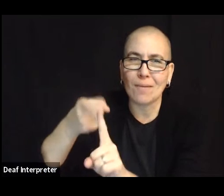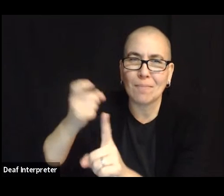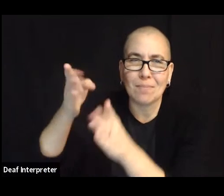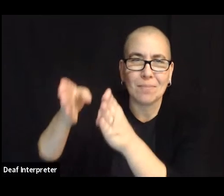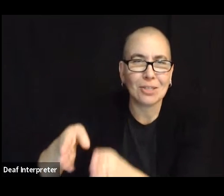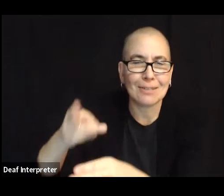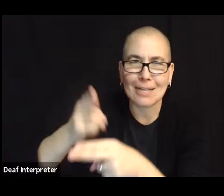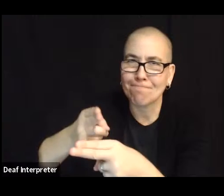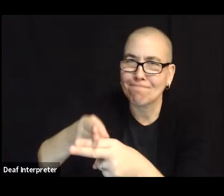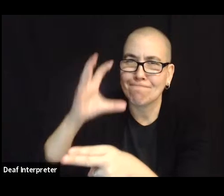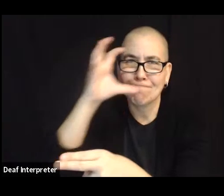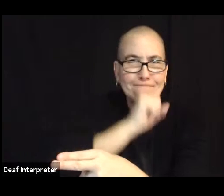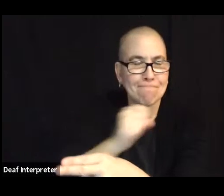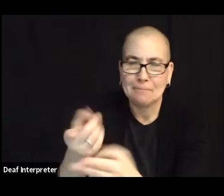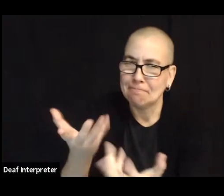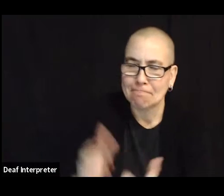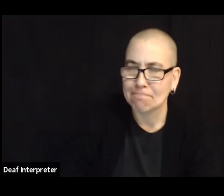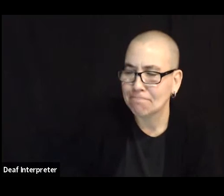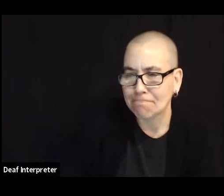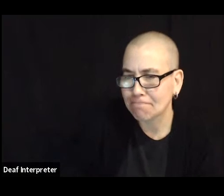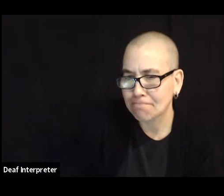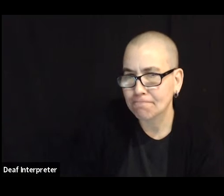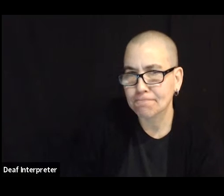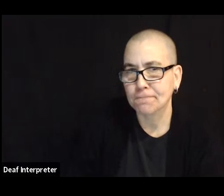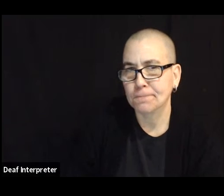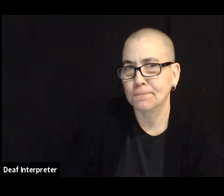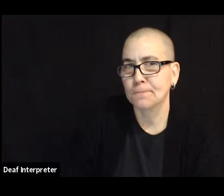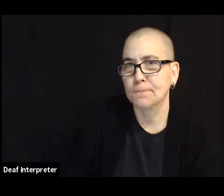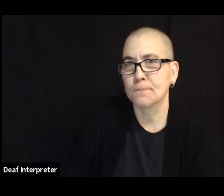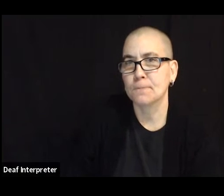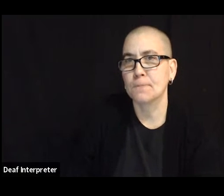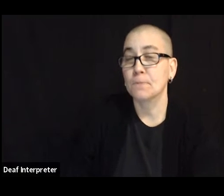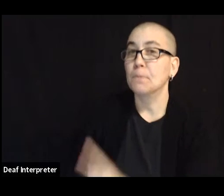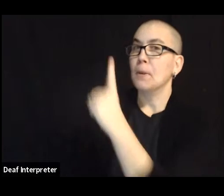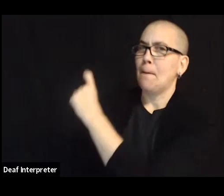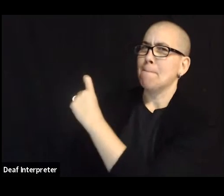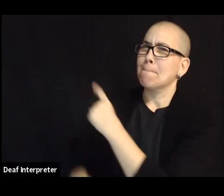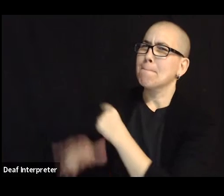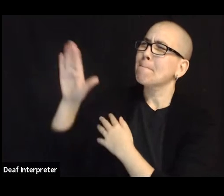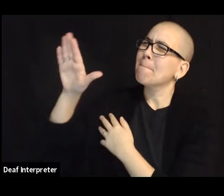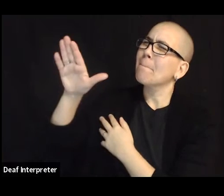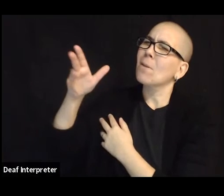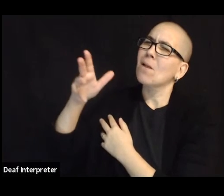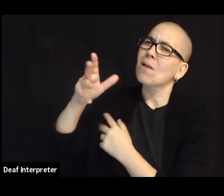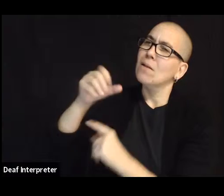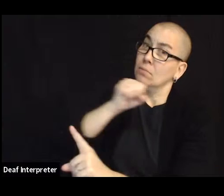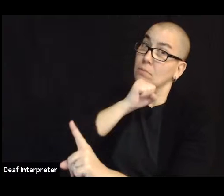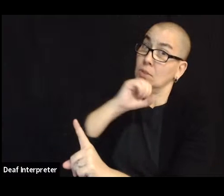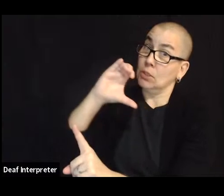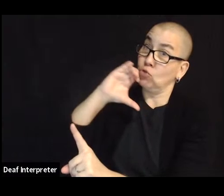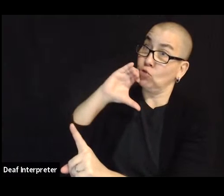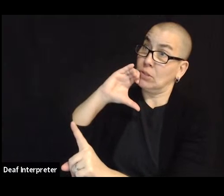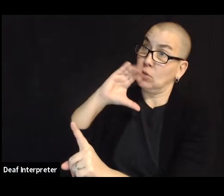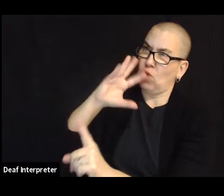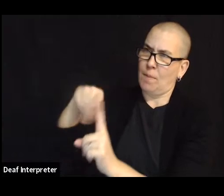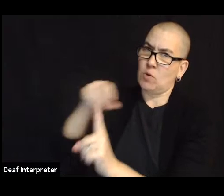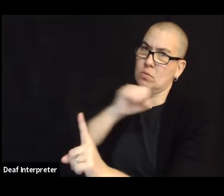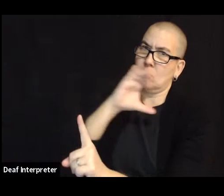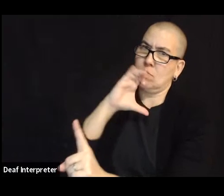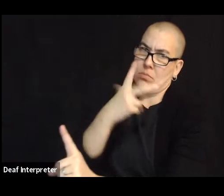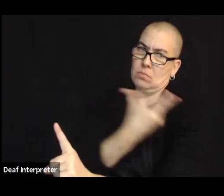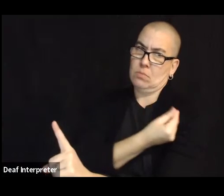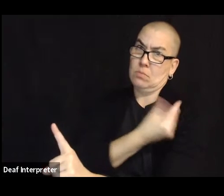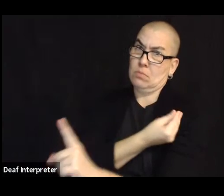Hi, looking at senior citizens that are getting vaccinated, it says that here in Minnesota on the website, 13%